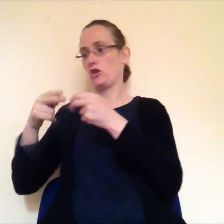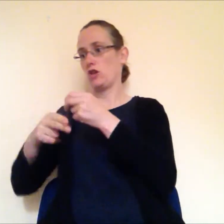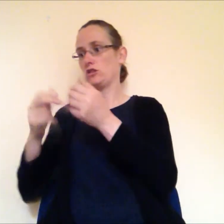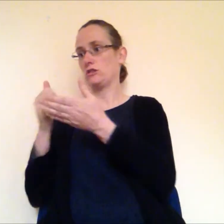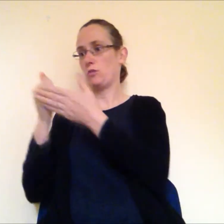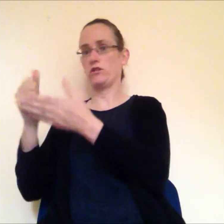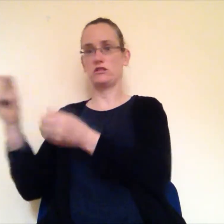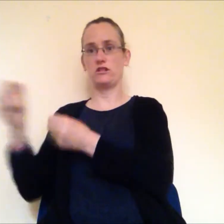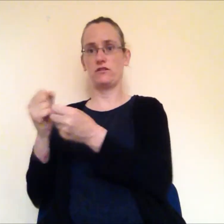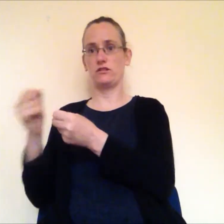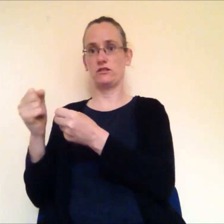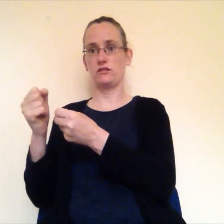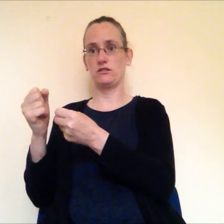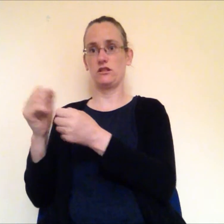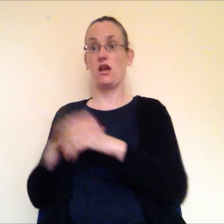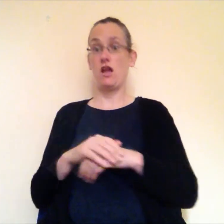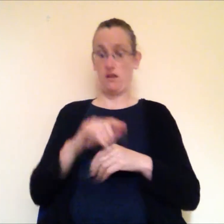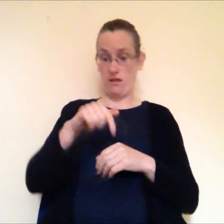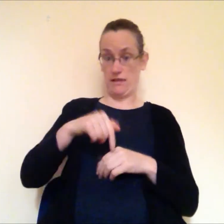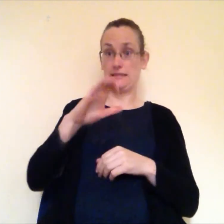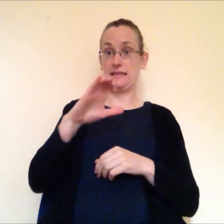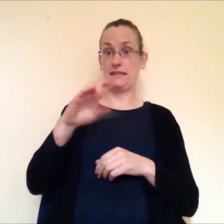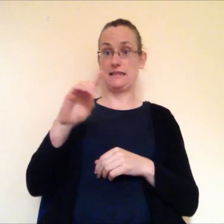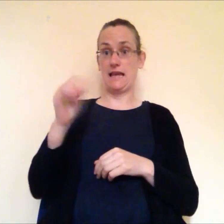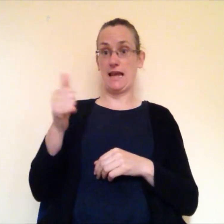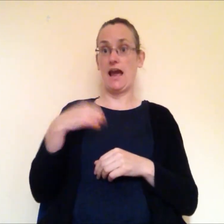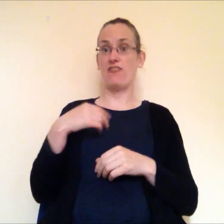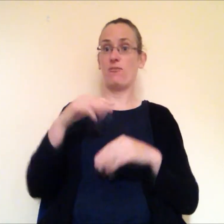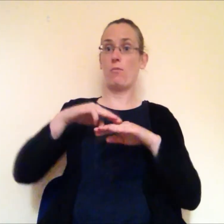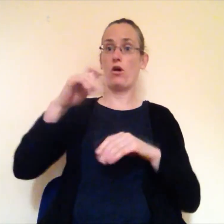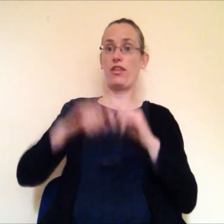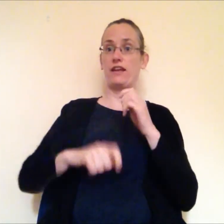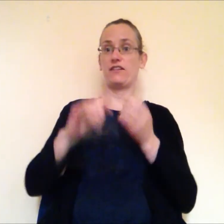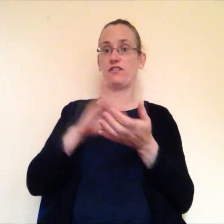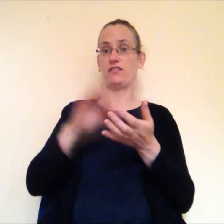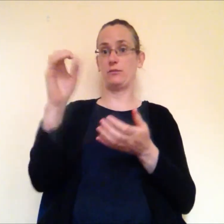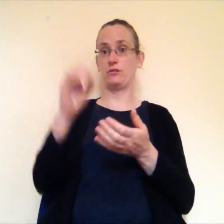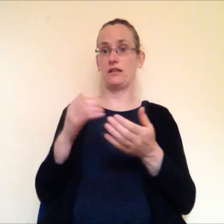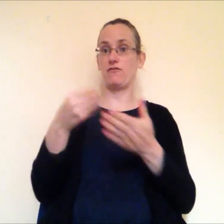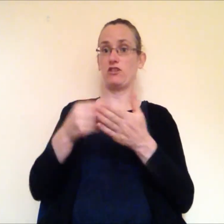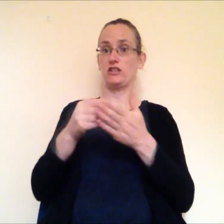We've been subjected to over 15% funding cuts over the last 5 years. It's an uphill battle.